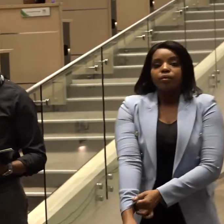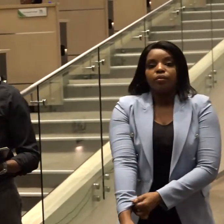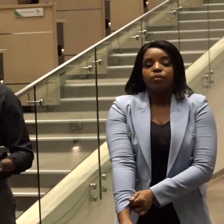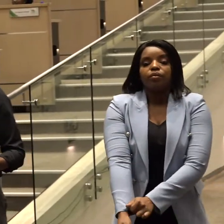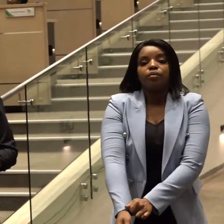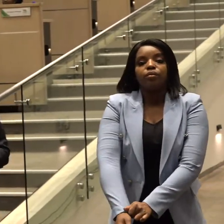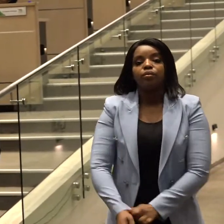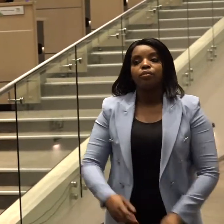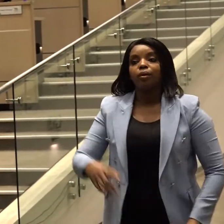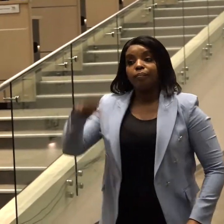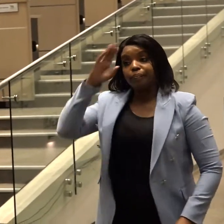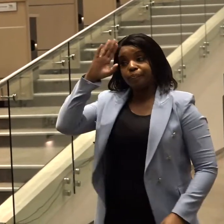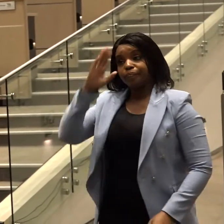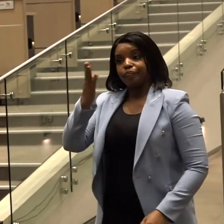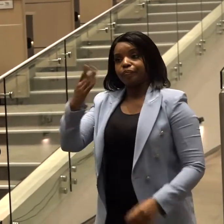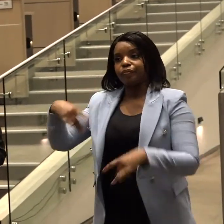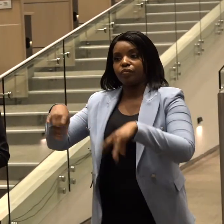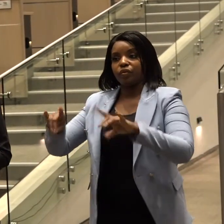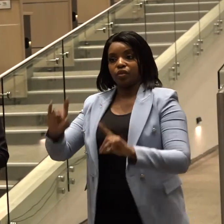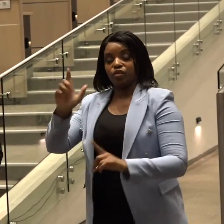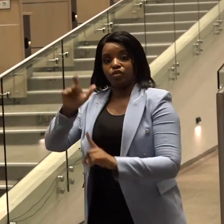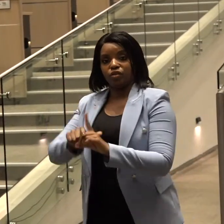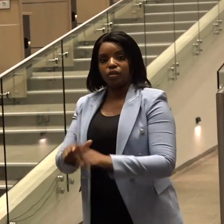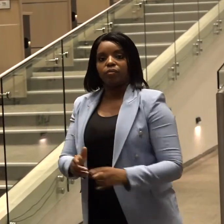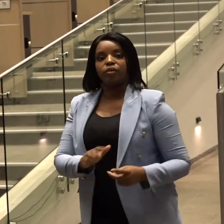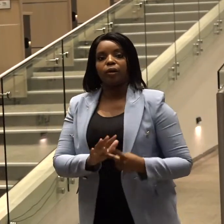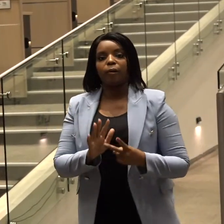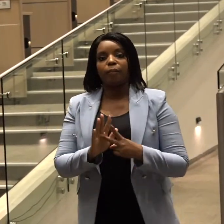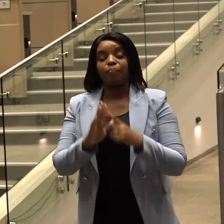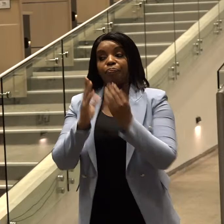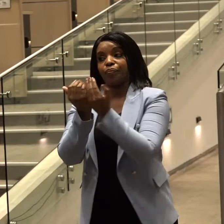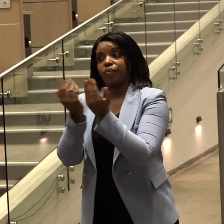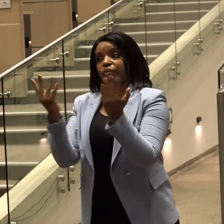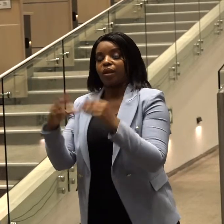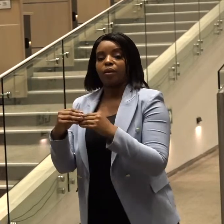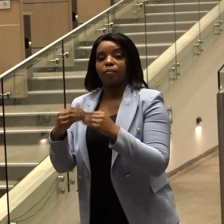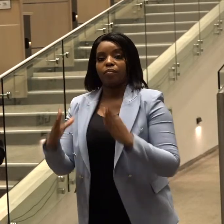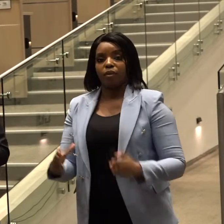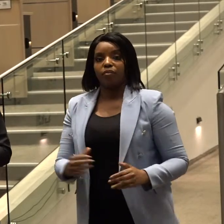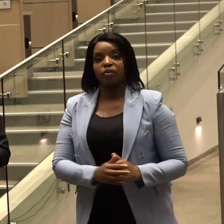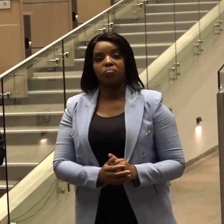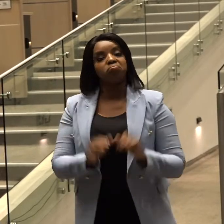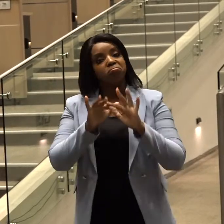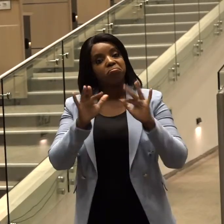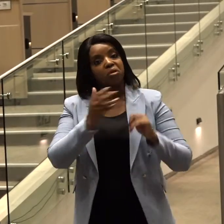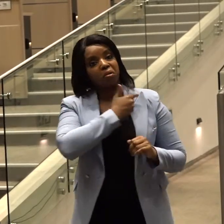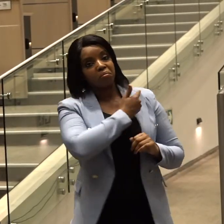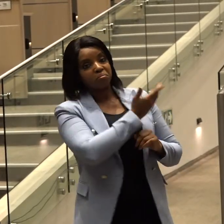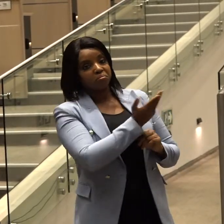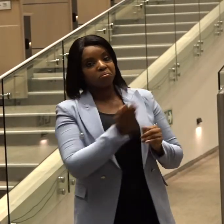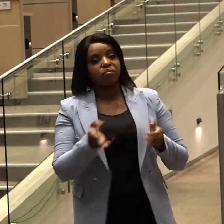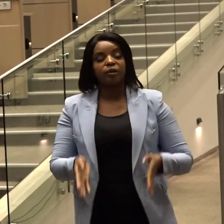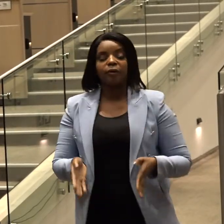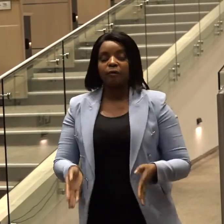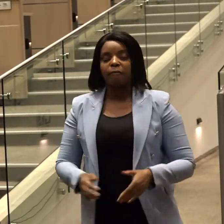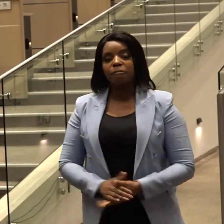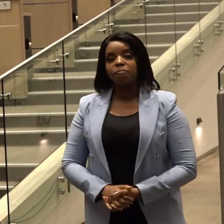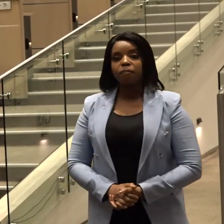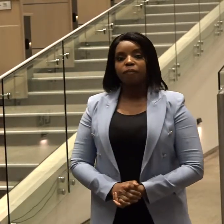greetings to the chair and to the portfolio committee members and everybody who's here